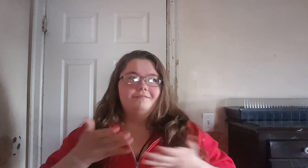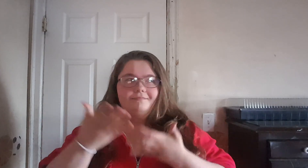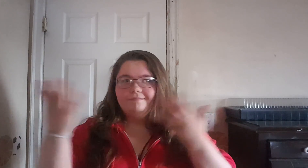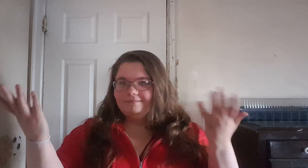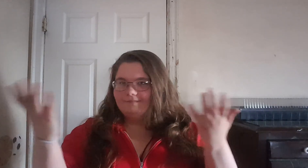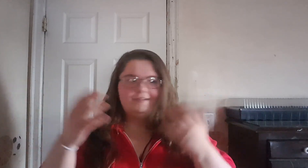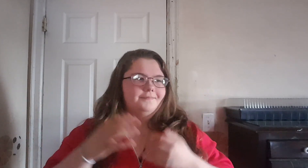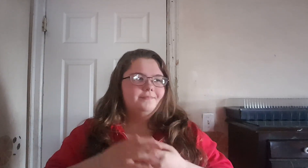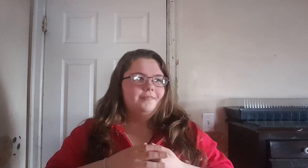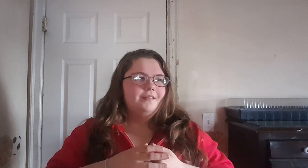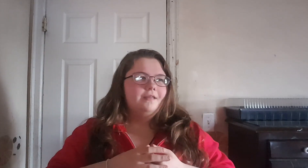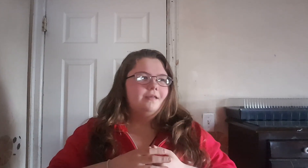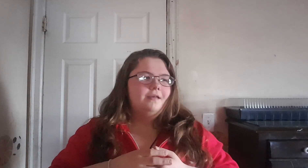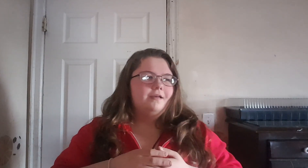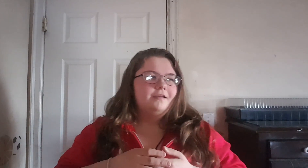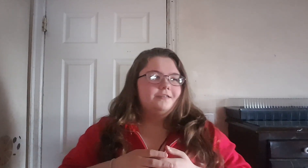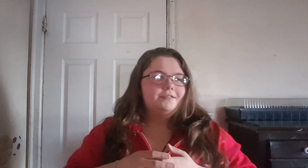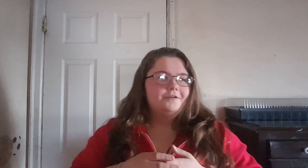yeah so